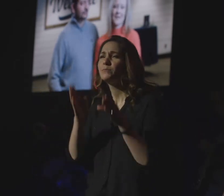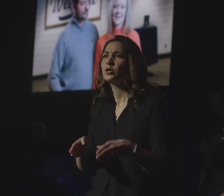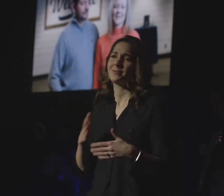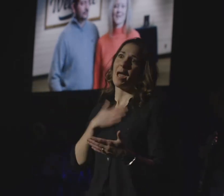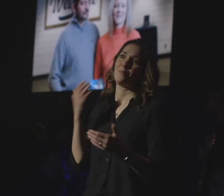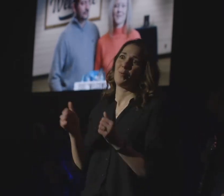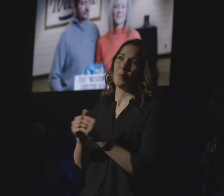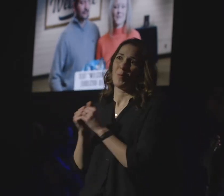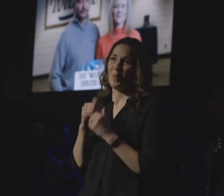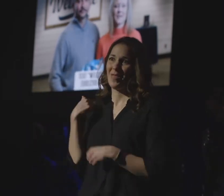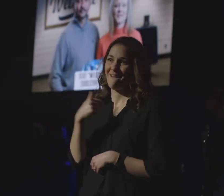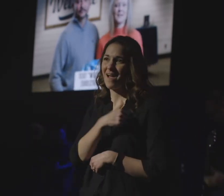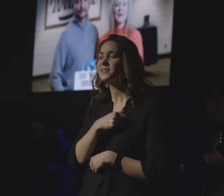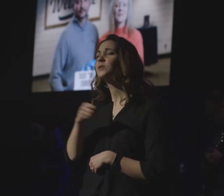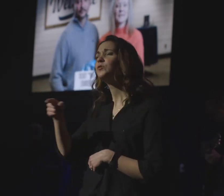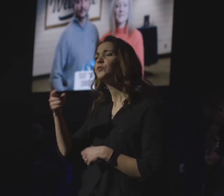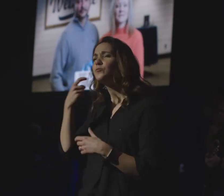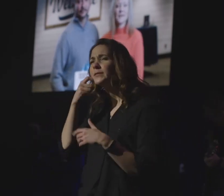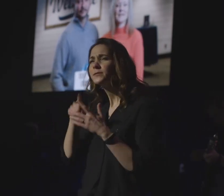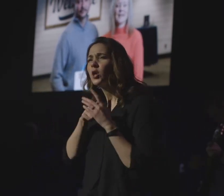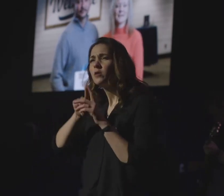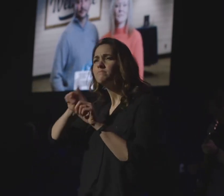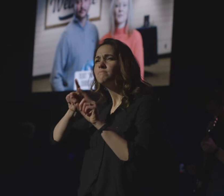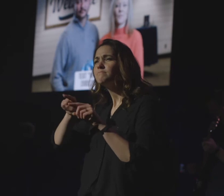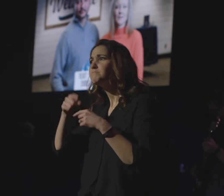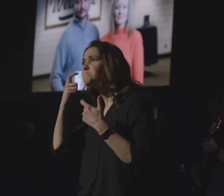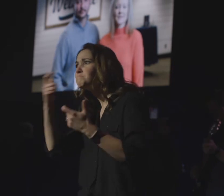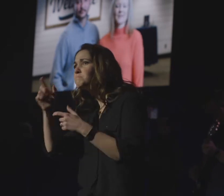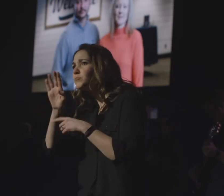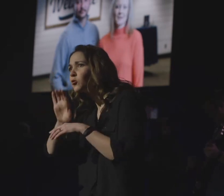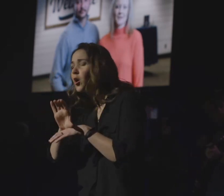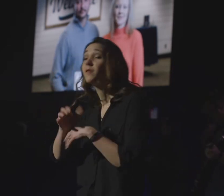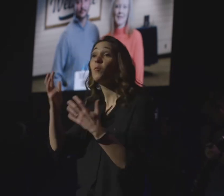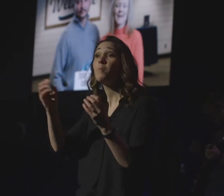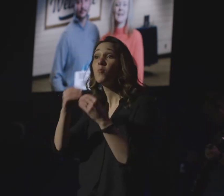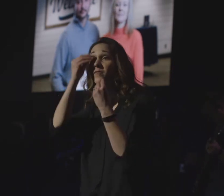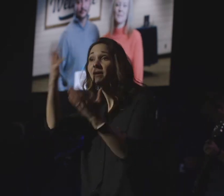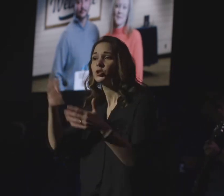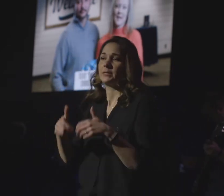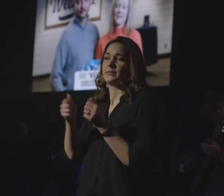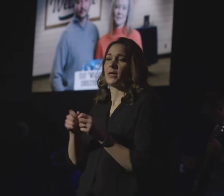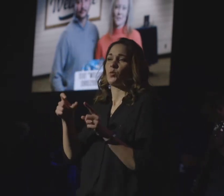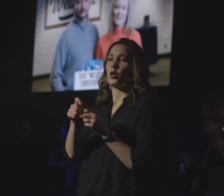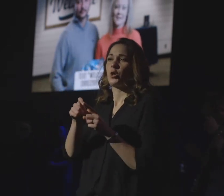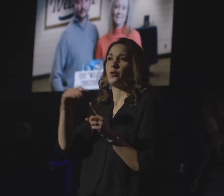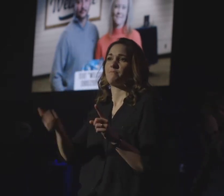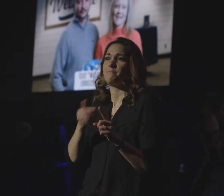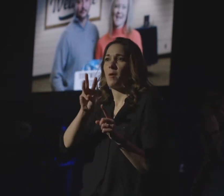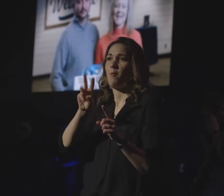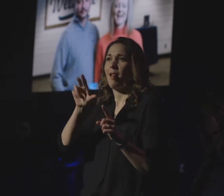Browncroft community and you'd like a little bit more information, please feel free to text the word welcome to the number on your screen and somebody will get back to you